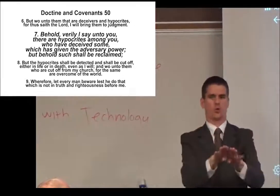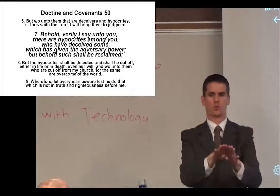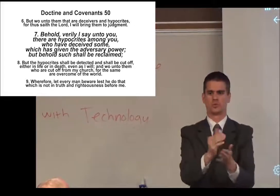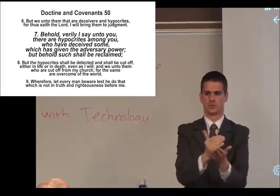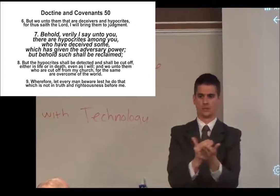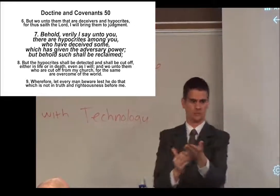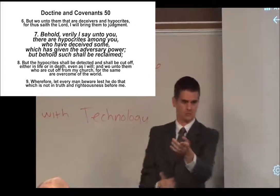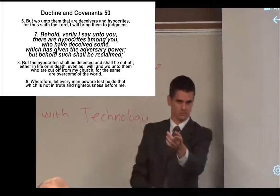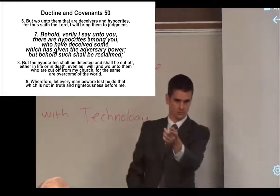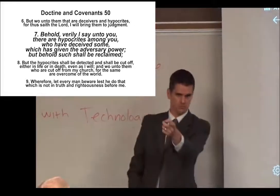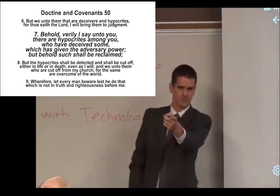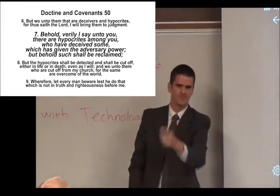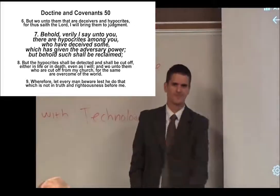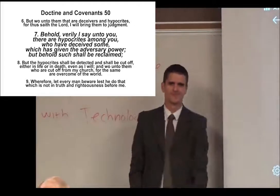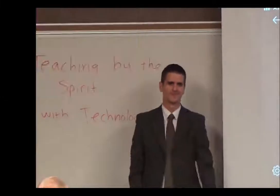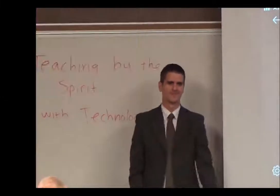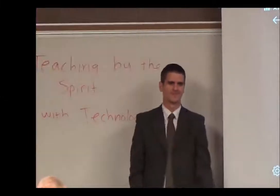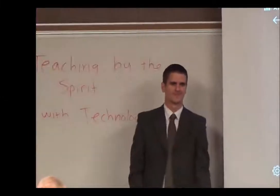going to do both of your comments, and then we're going to close.